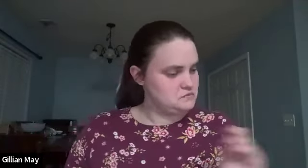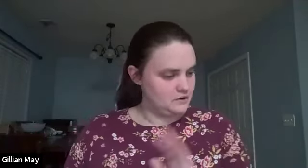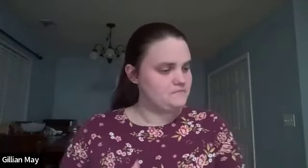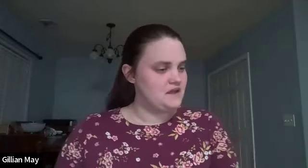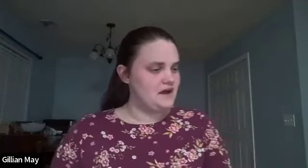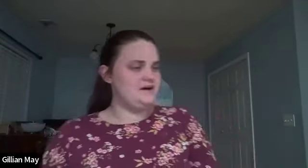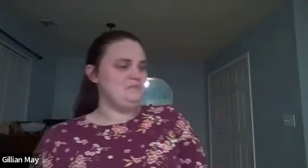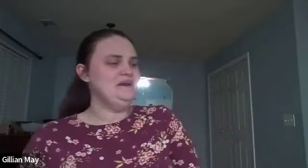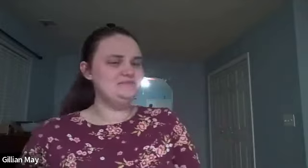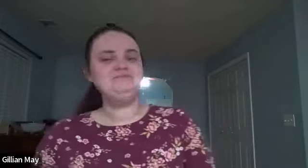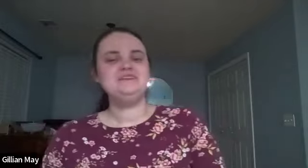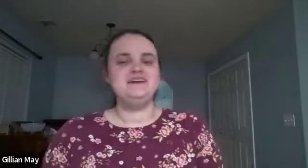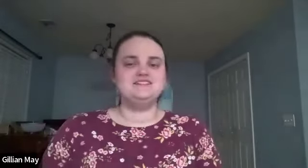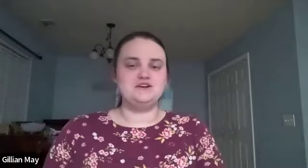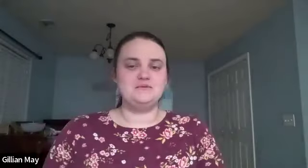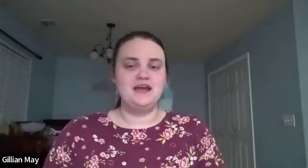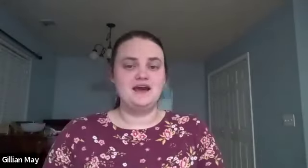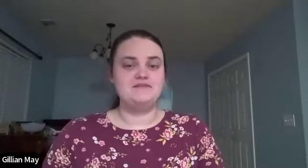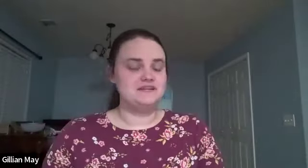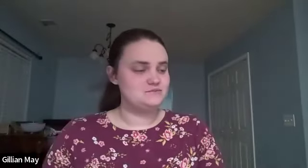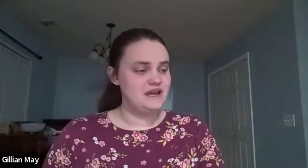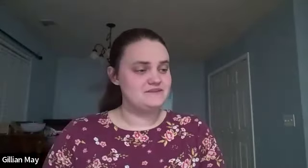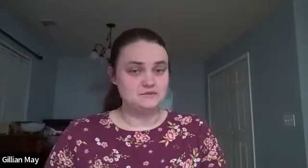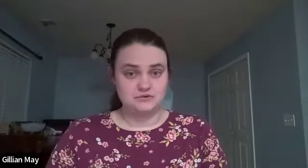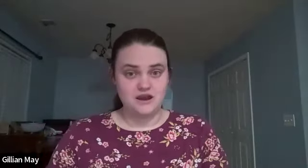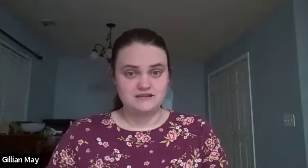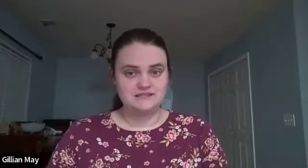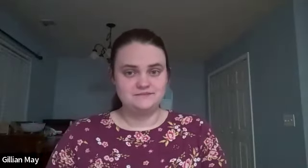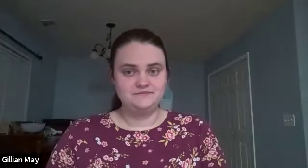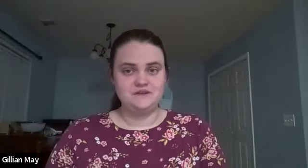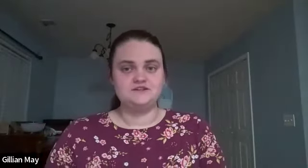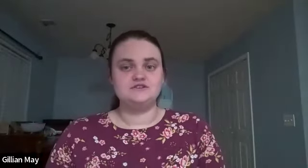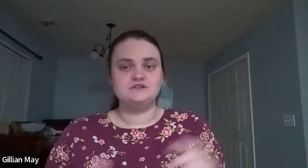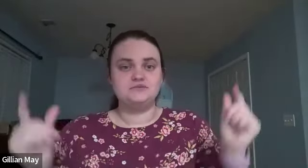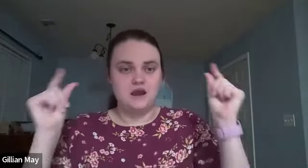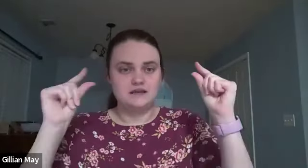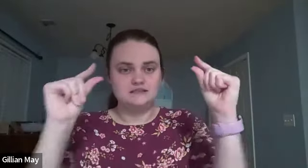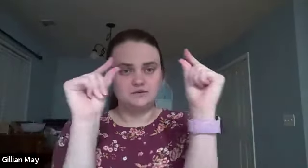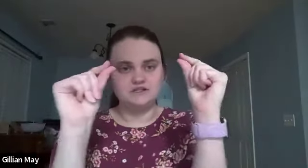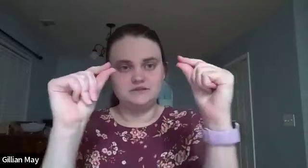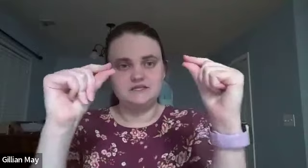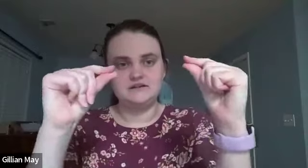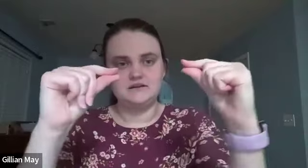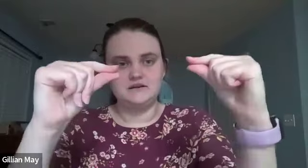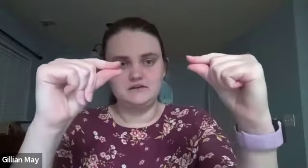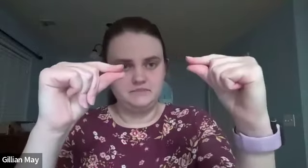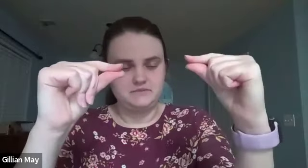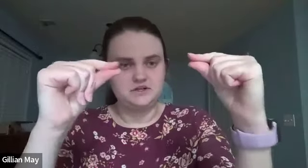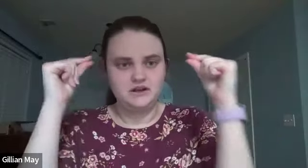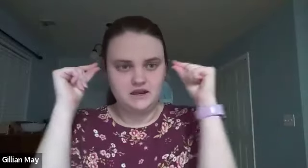more. So we have the next one we have is surprised. So surprise is going to be baby shark kind of